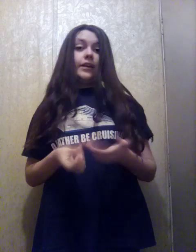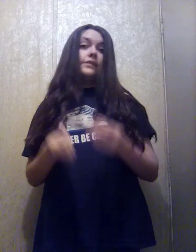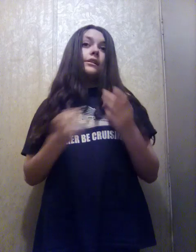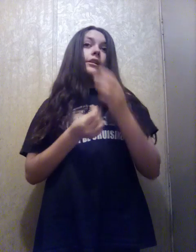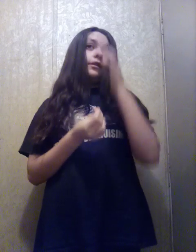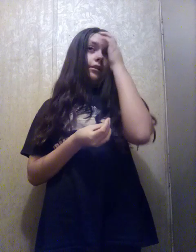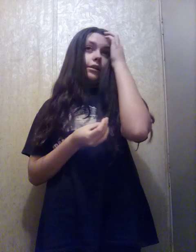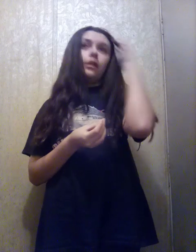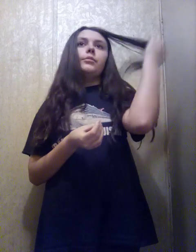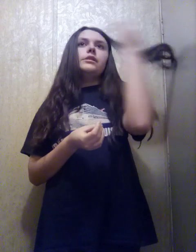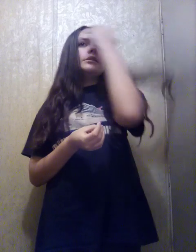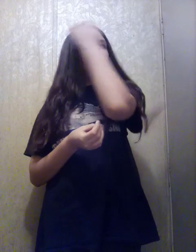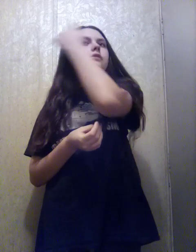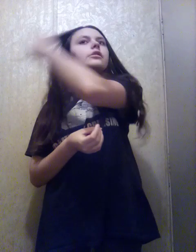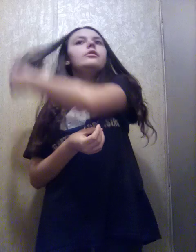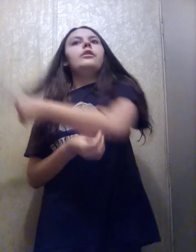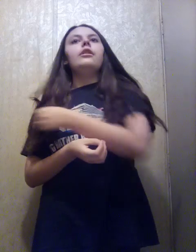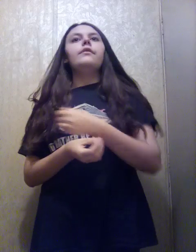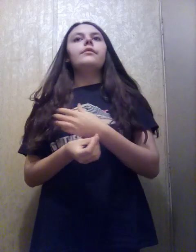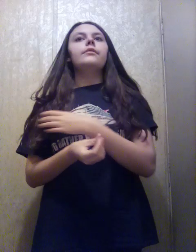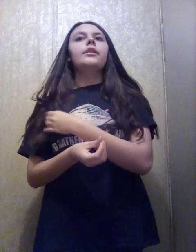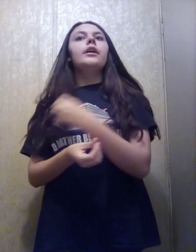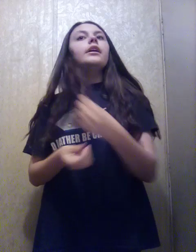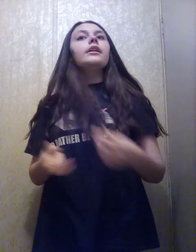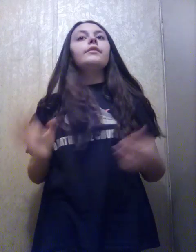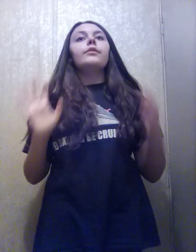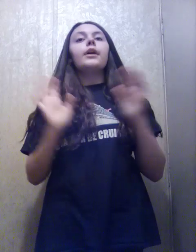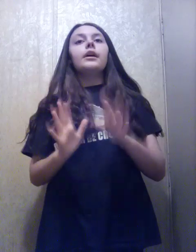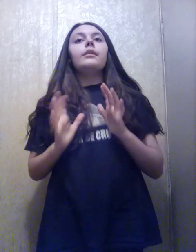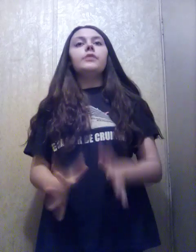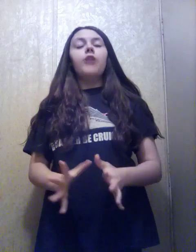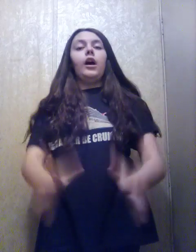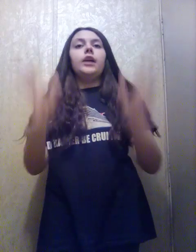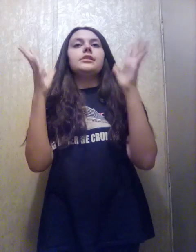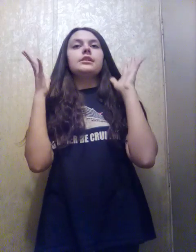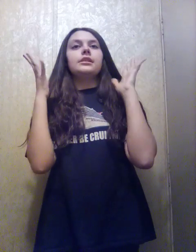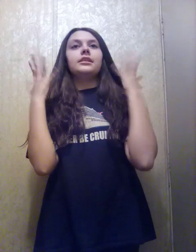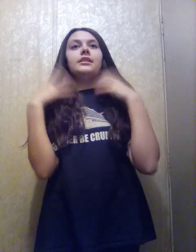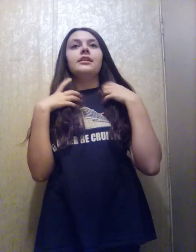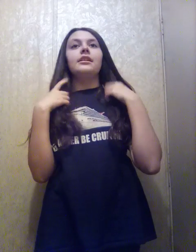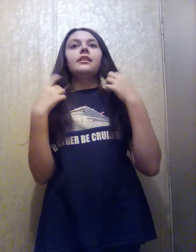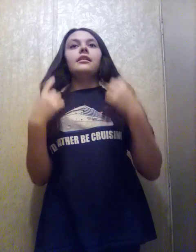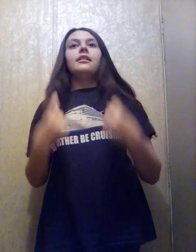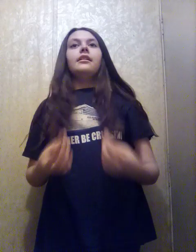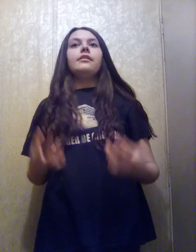face, the comments get turned off, even though I am not,